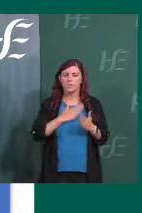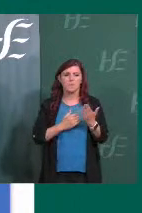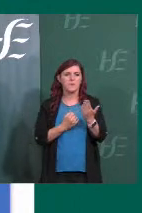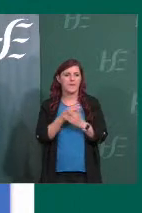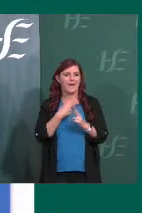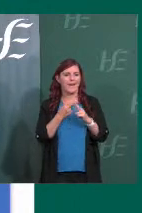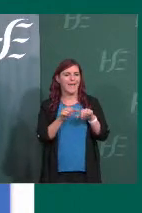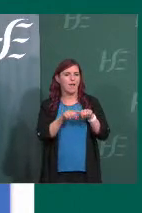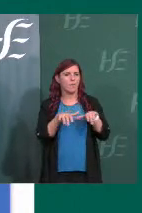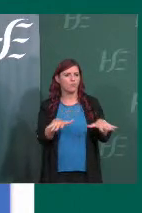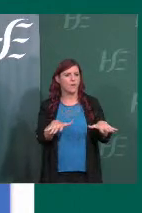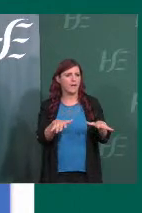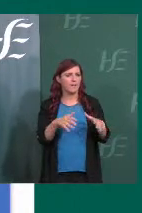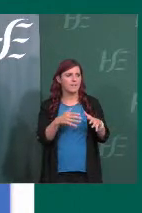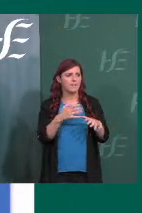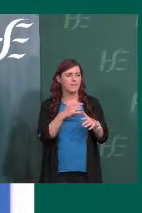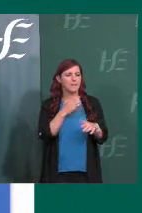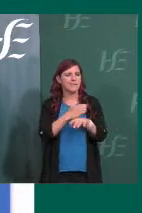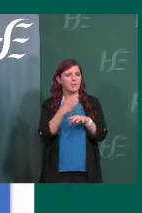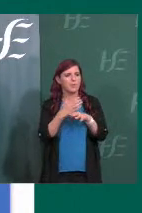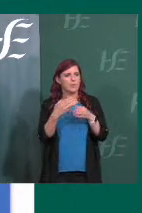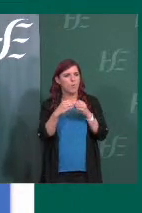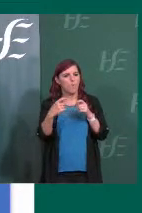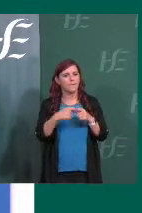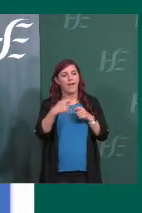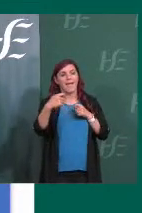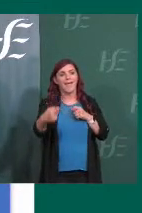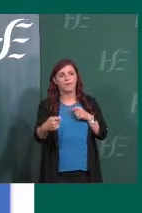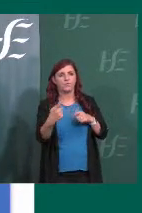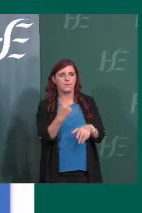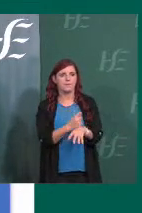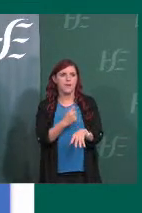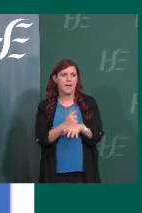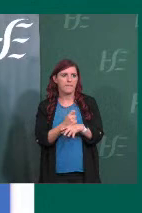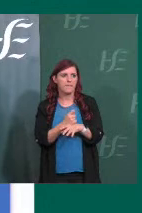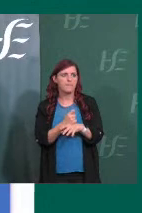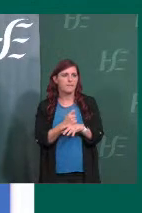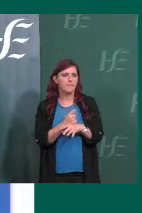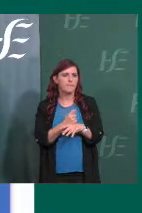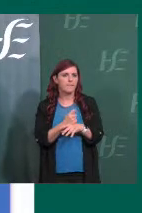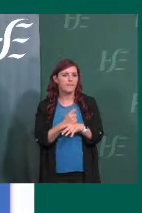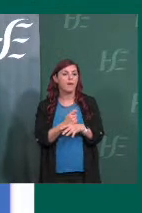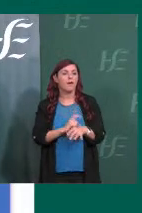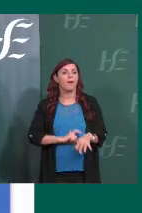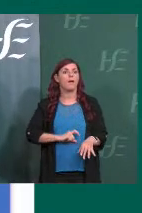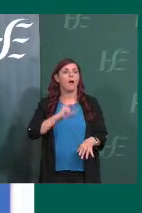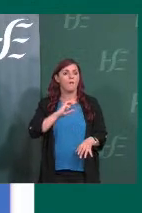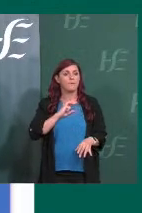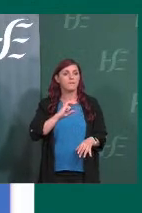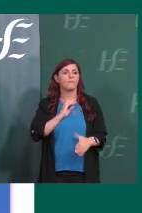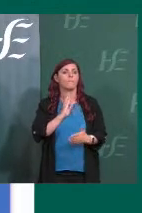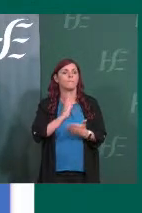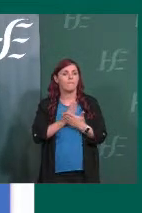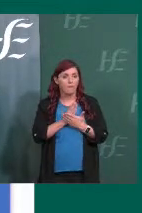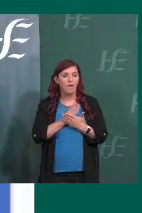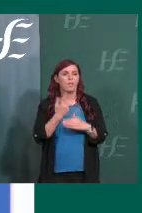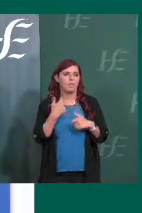outbreak remains open for an extended period because you leave the outbreak open until you're confident that there's no further